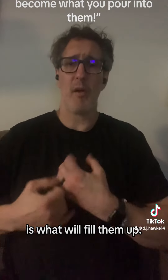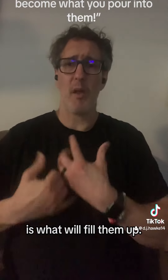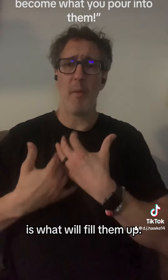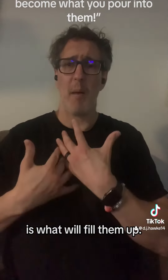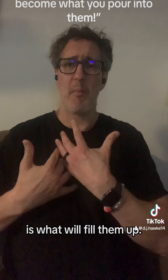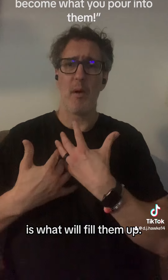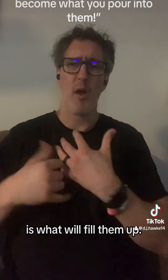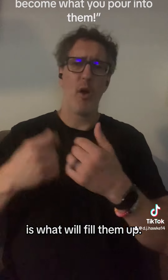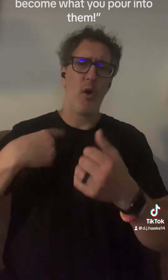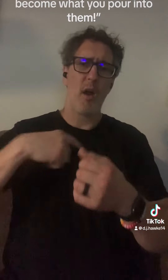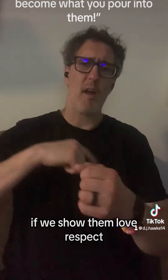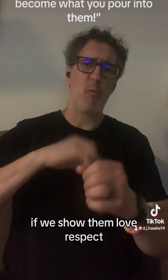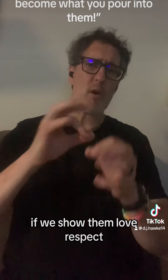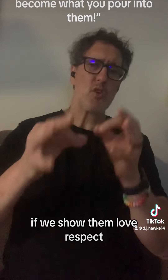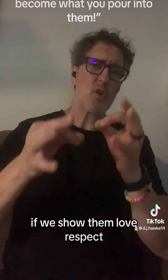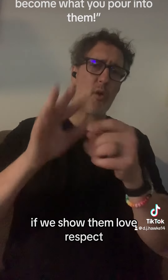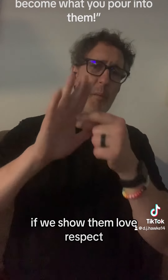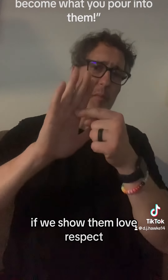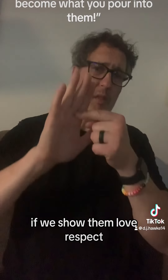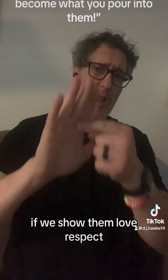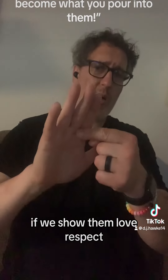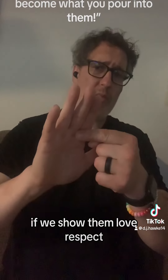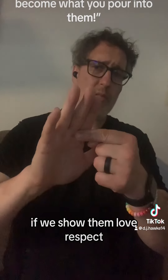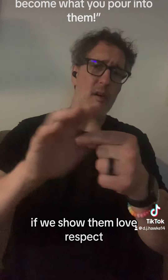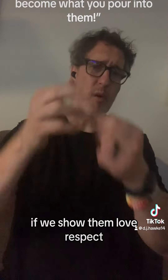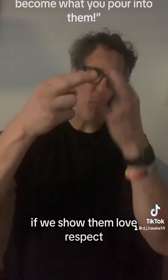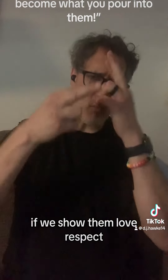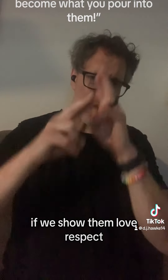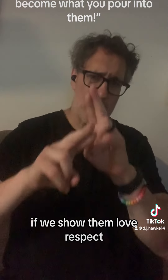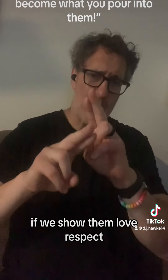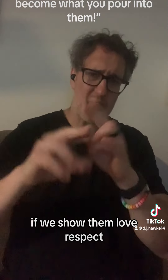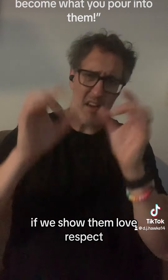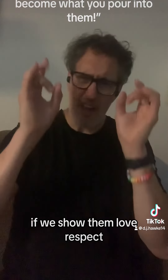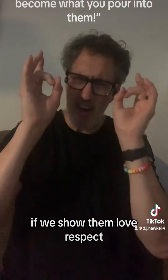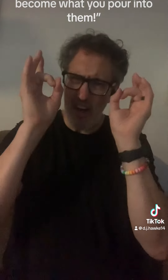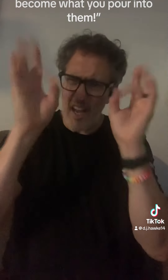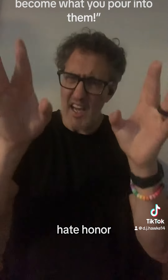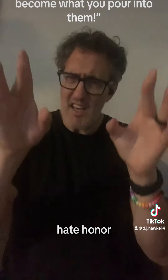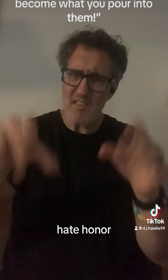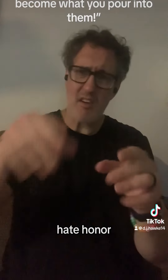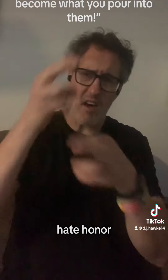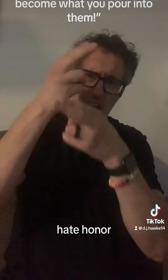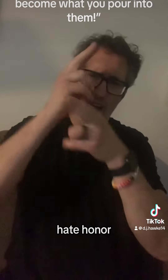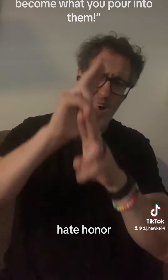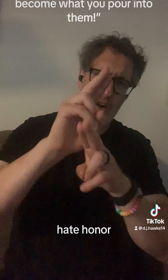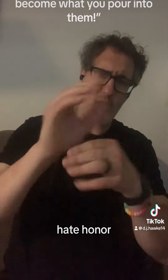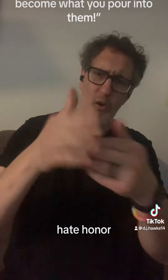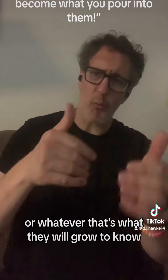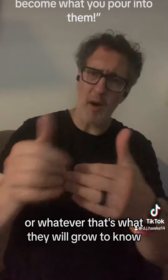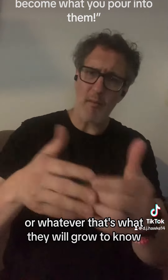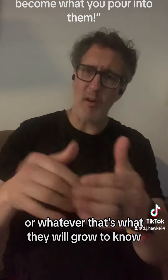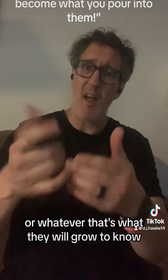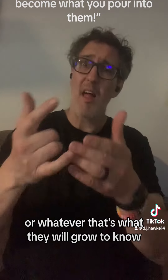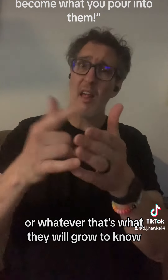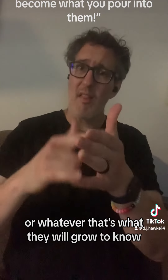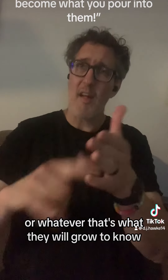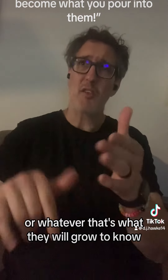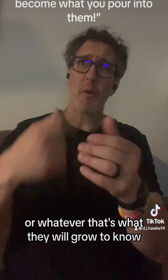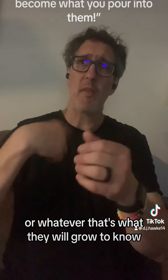them up. If we show them love, respect, hate, honor, or whatever, that's what they